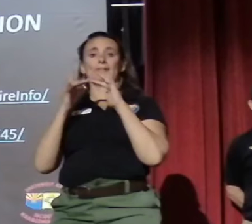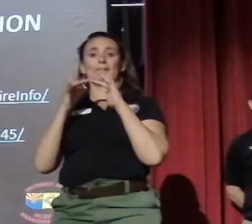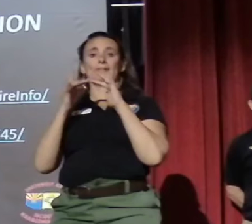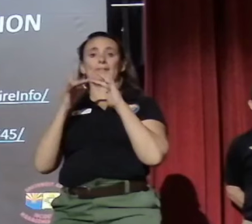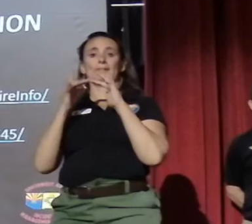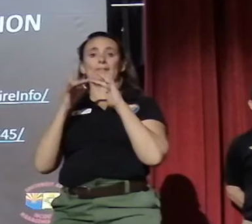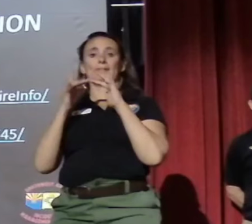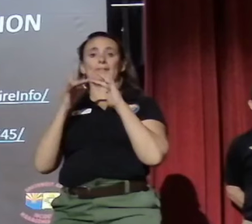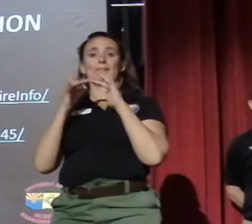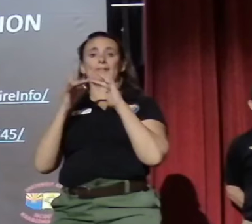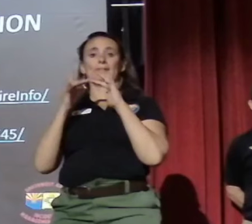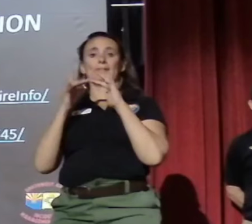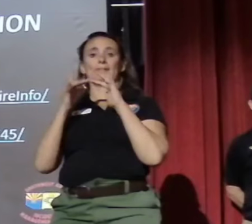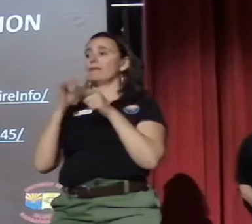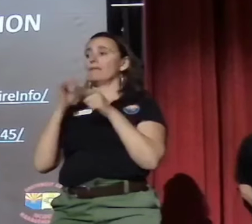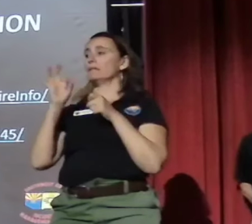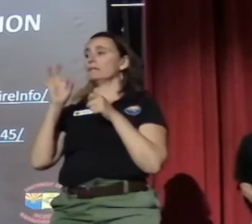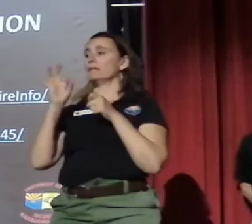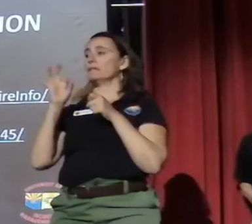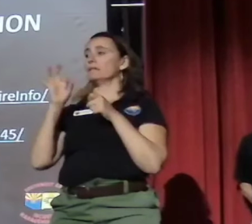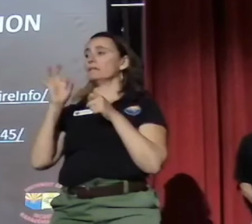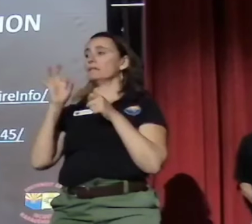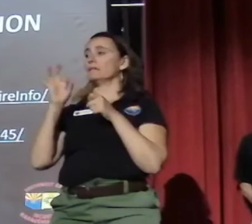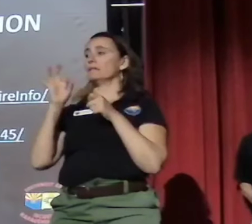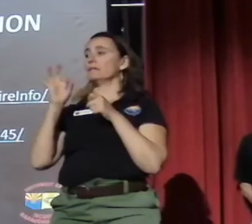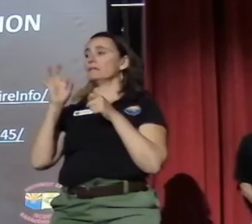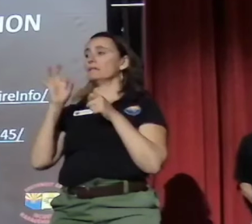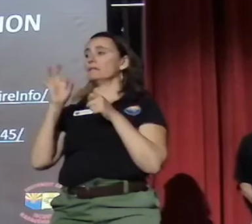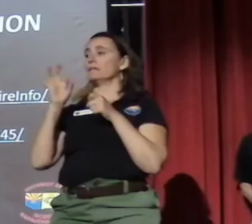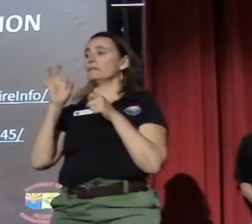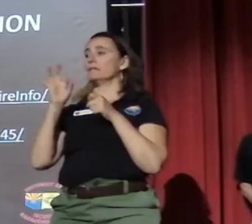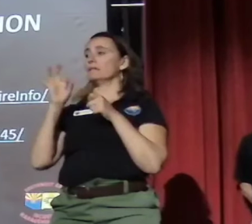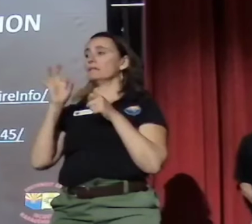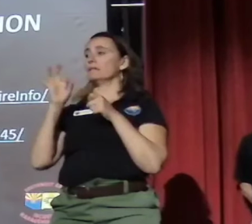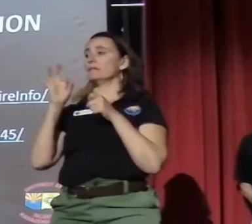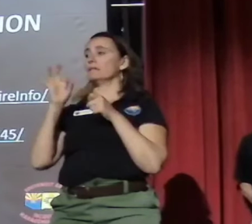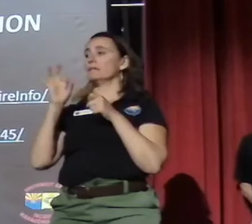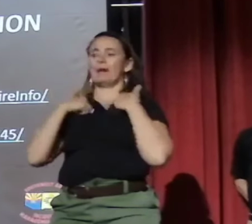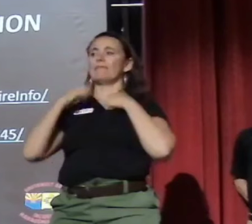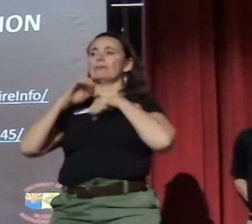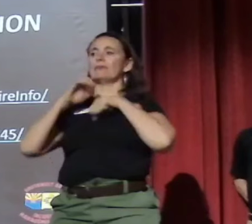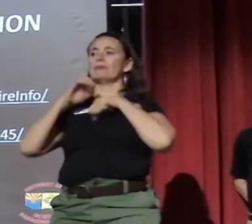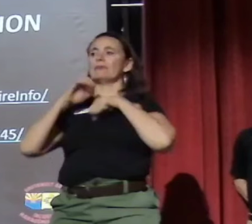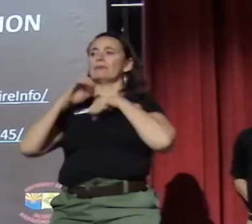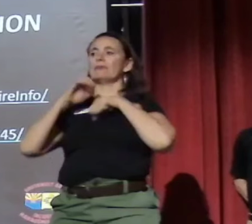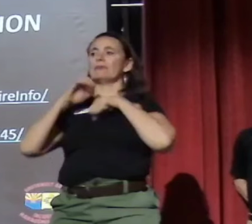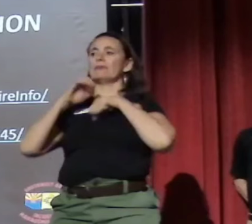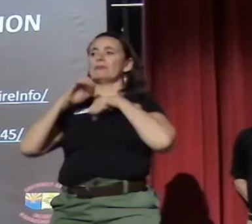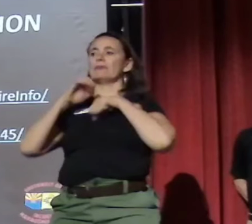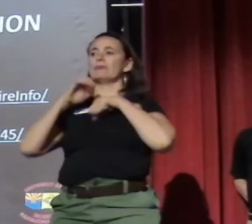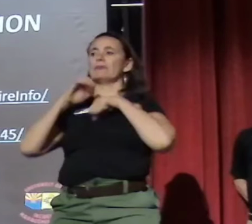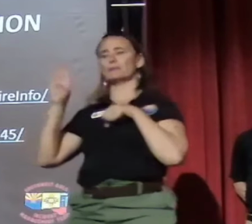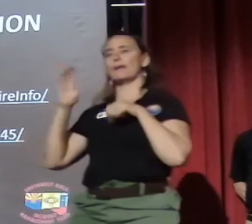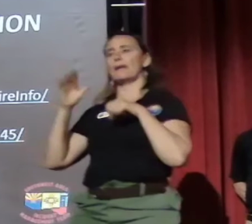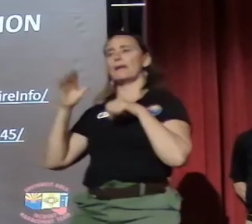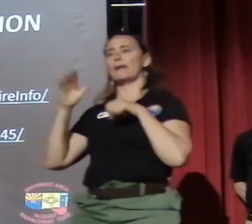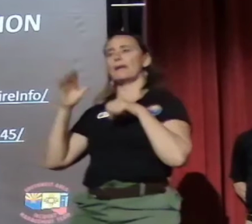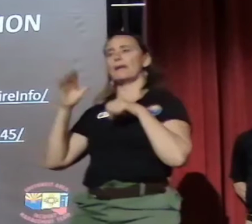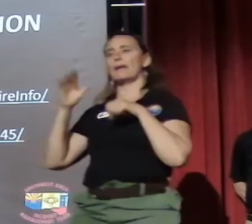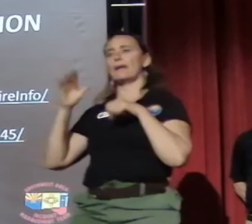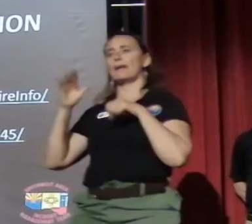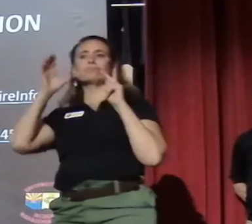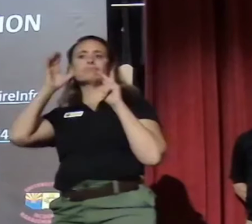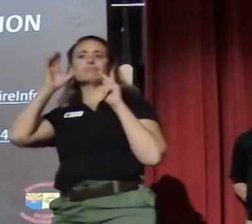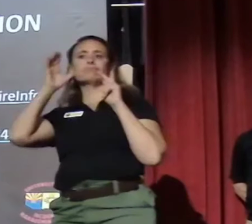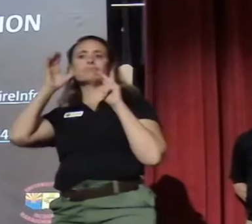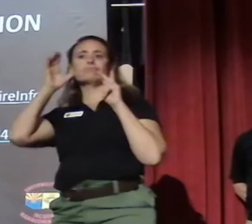from our online audience. As a reminder, this is streaming on Facebook Live, and so we have folks that are listening in from the